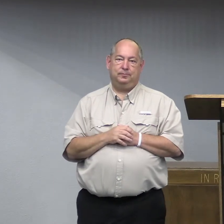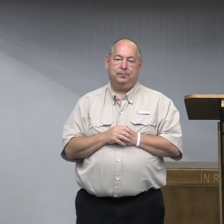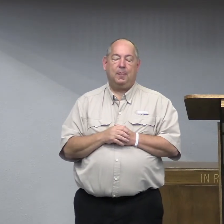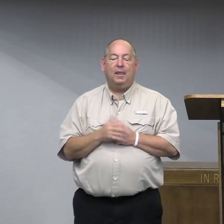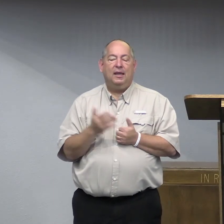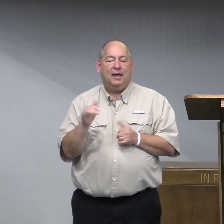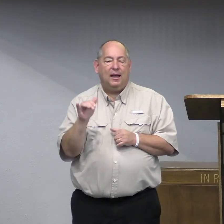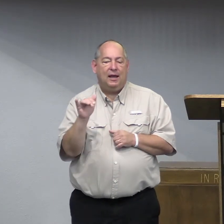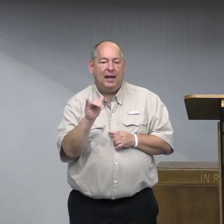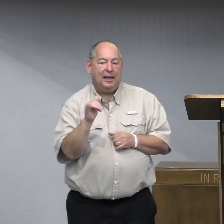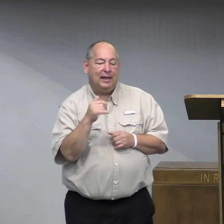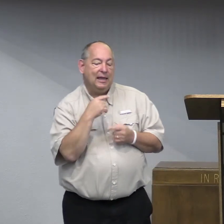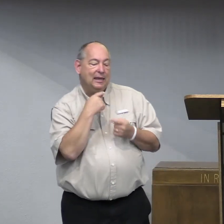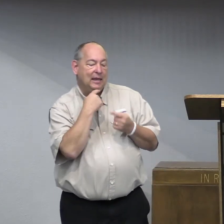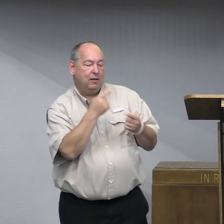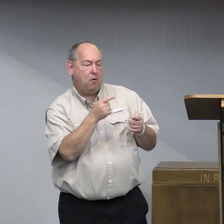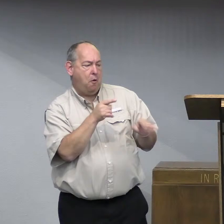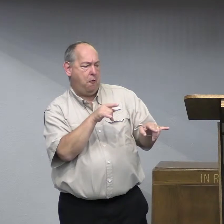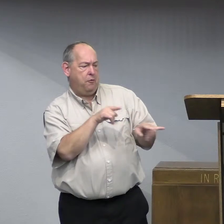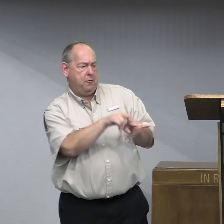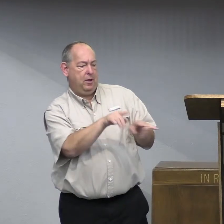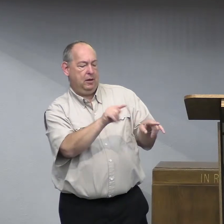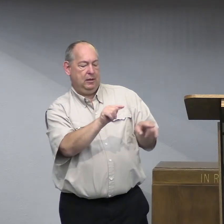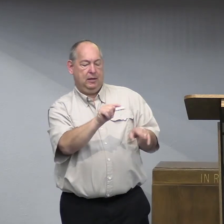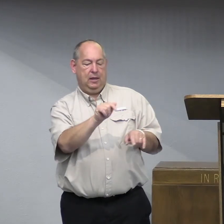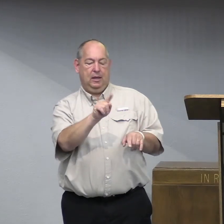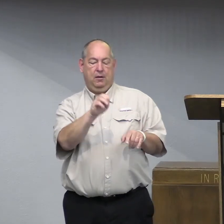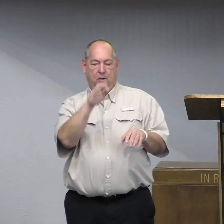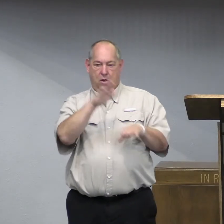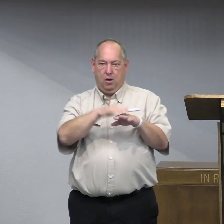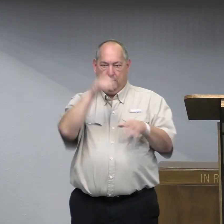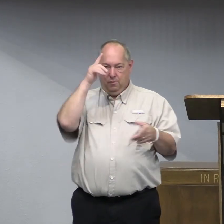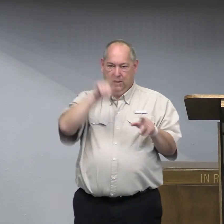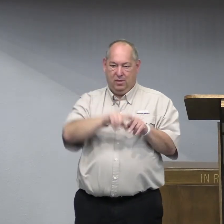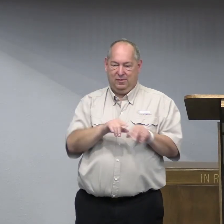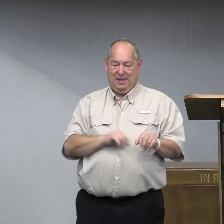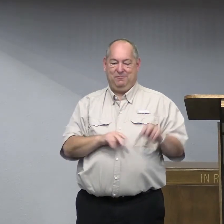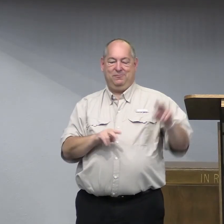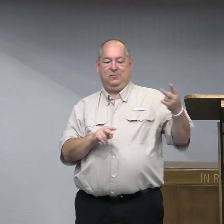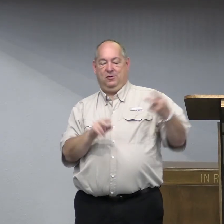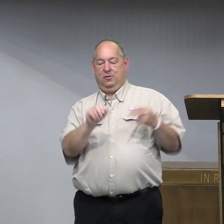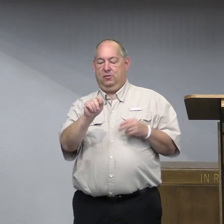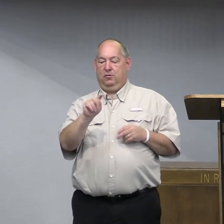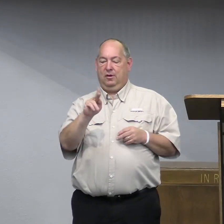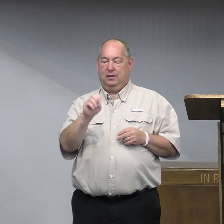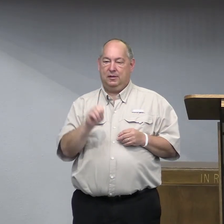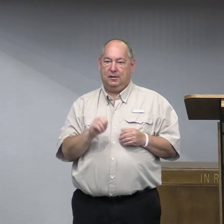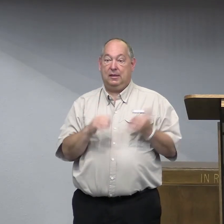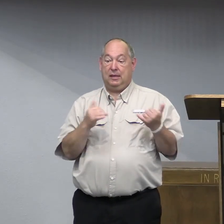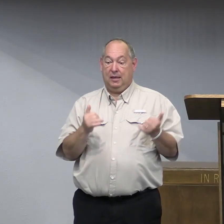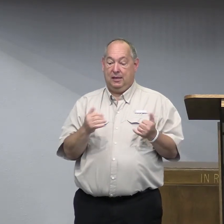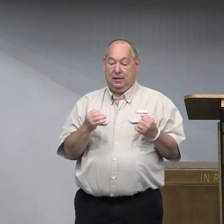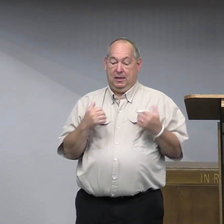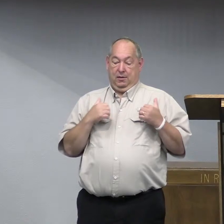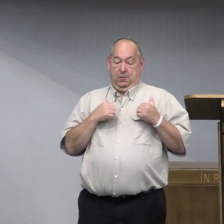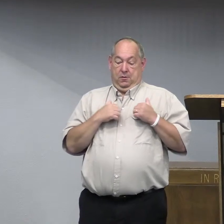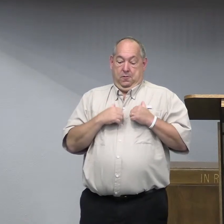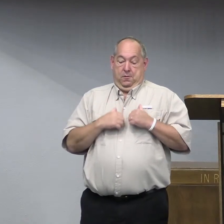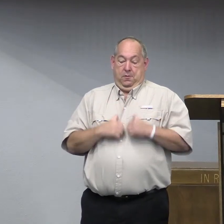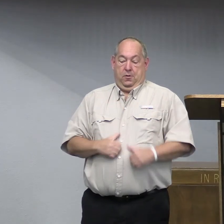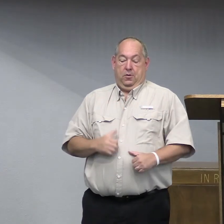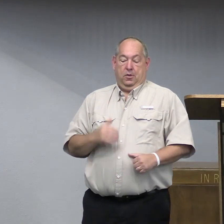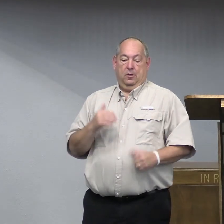He also tells on his brothers. Again, we're at two strikes. Not to mention he wears literally